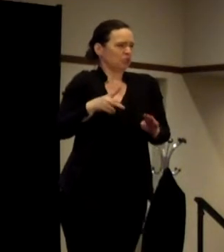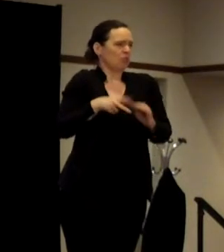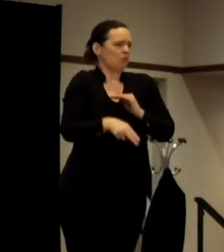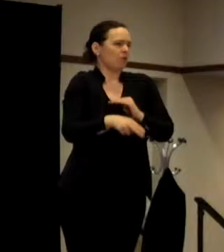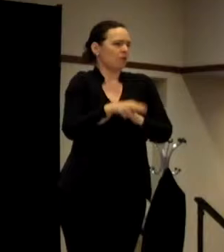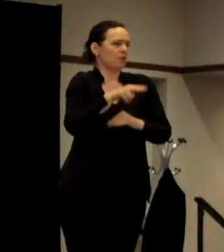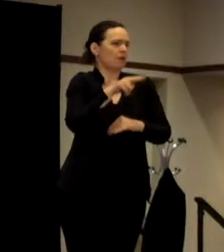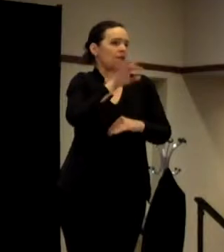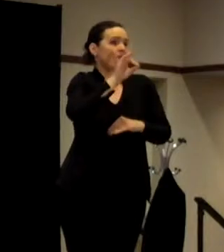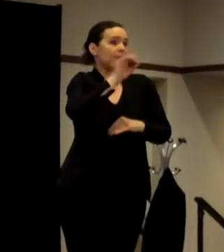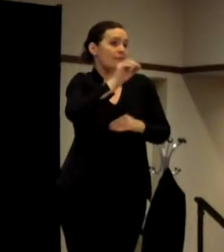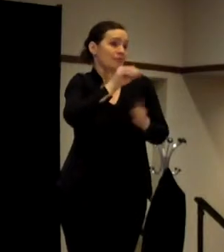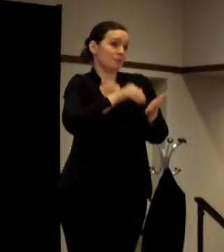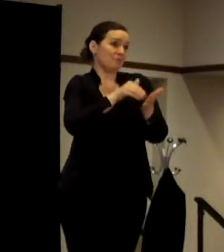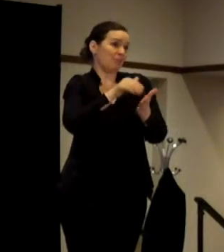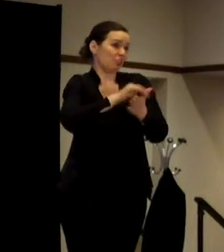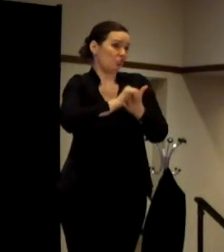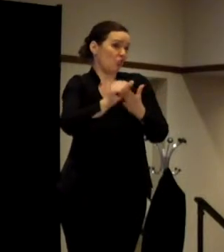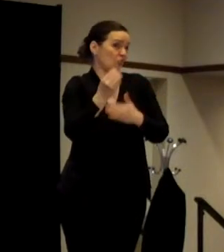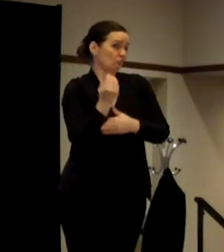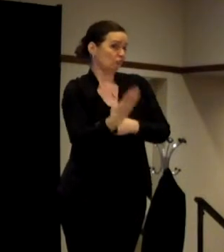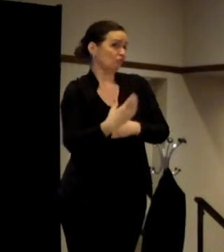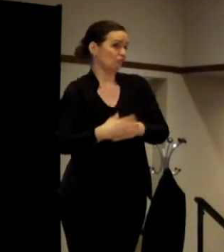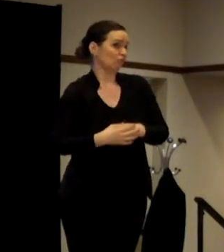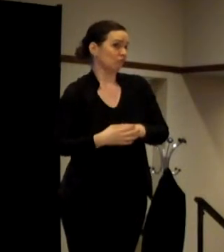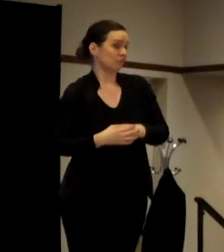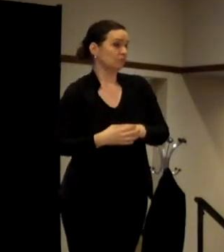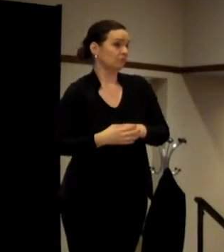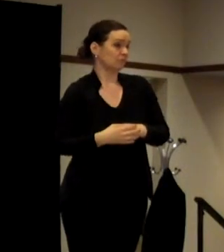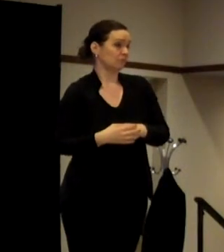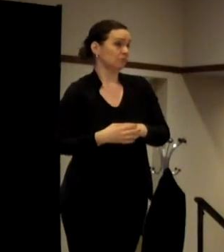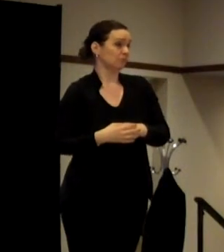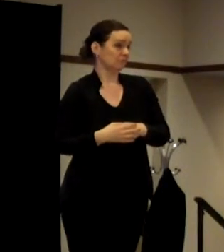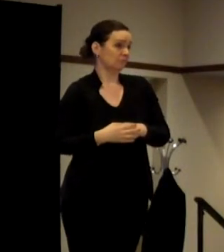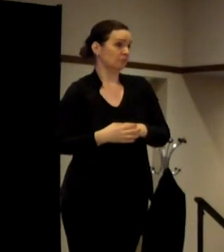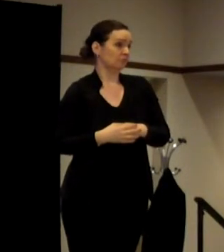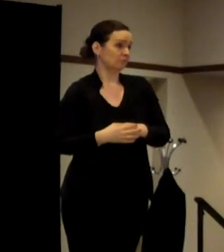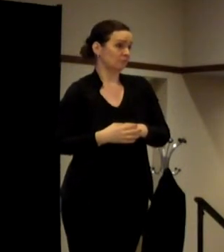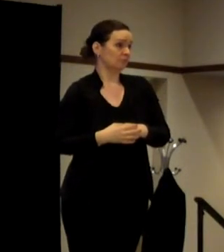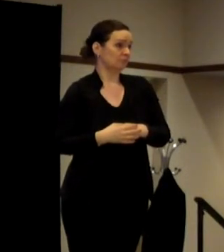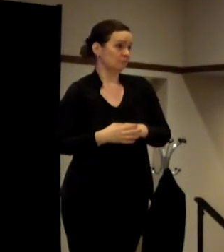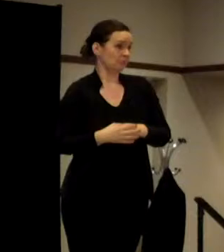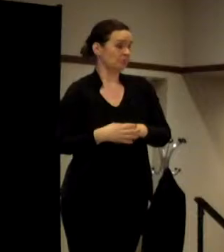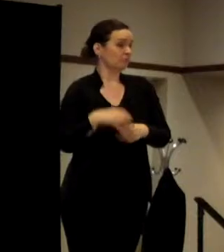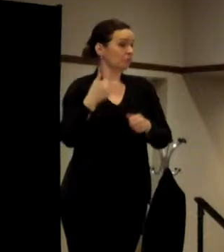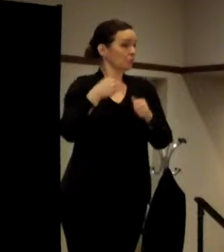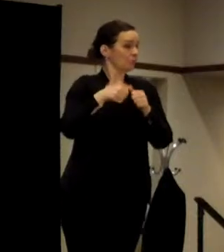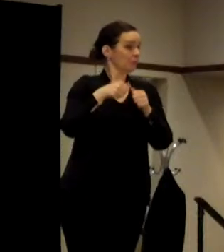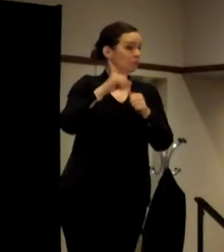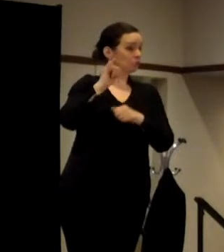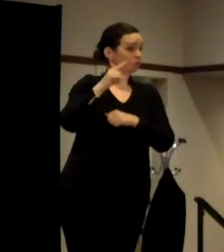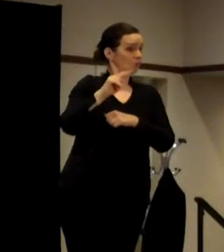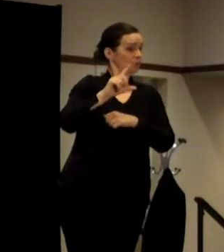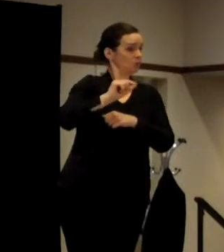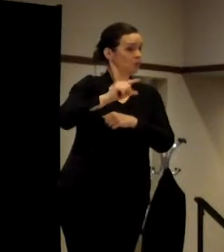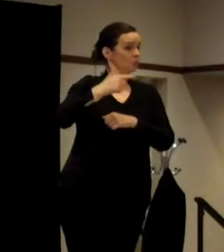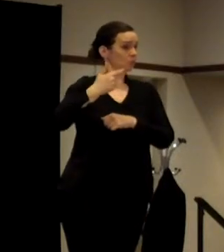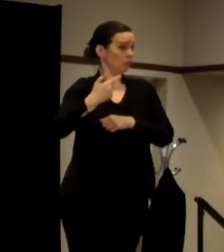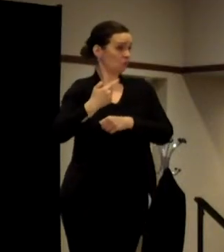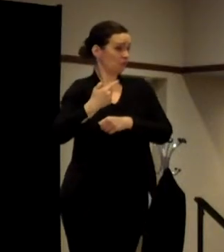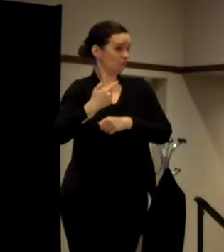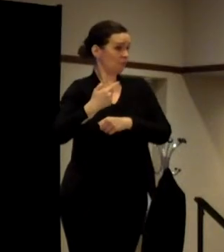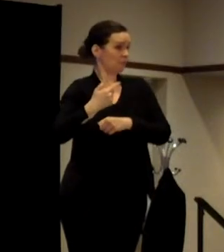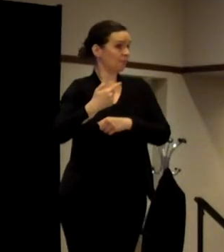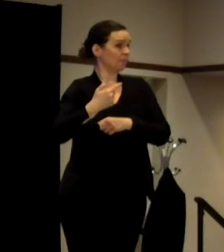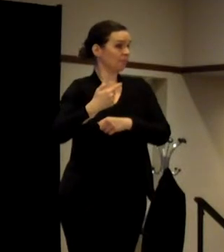were experiencing the second wave, which was worse than the first wave by many multiples, right? And